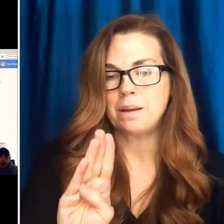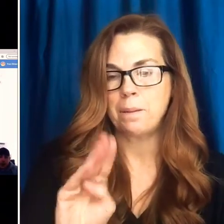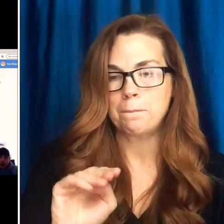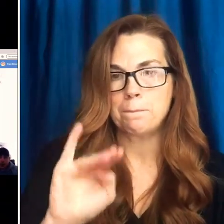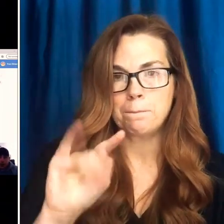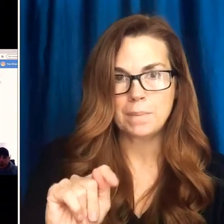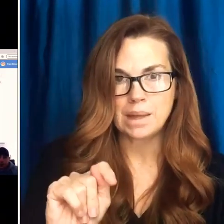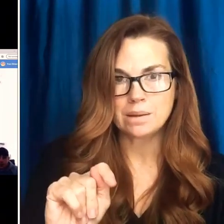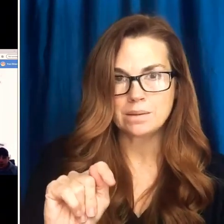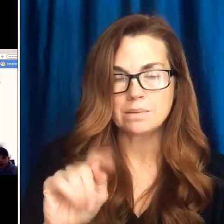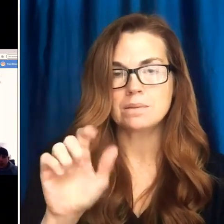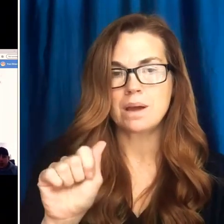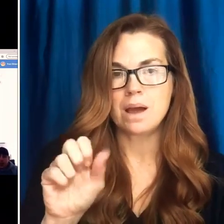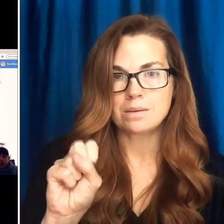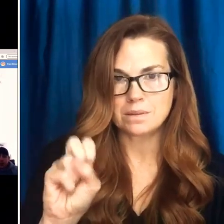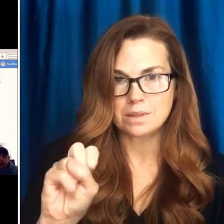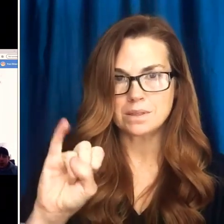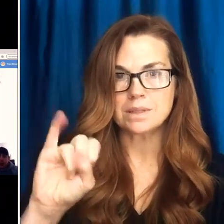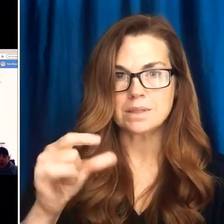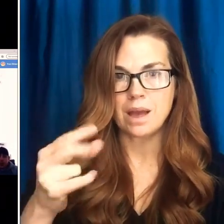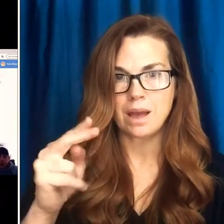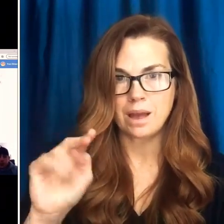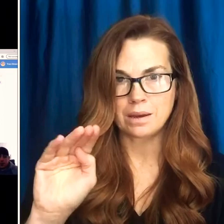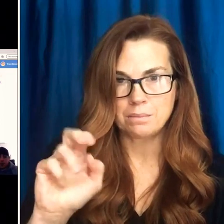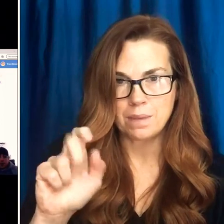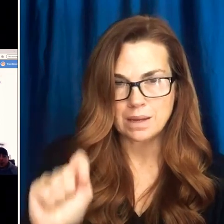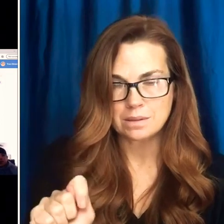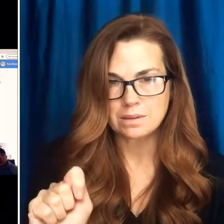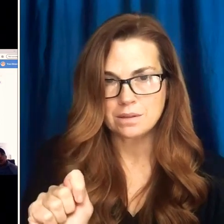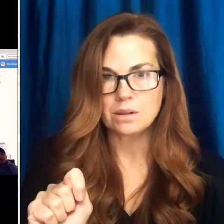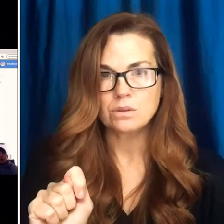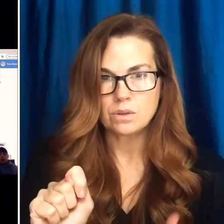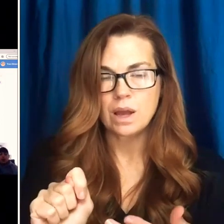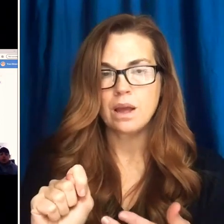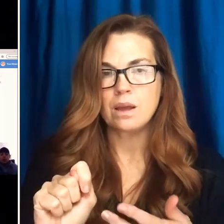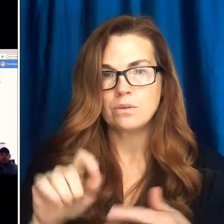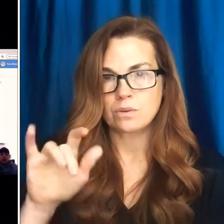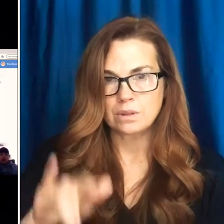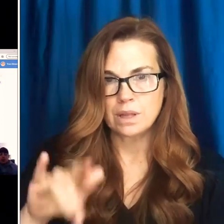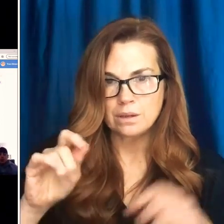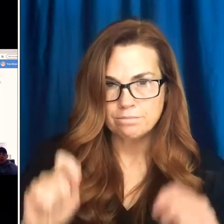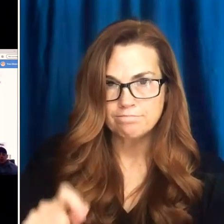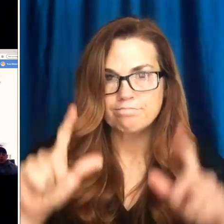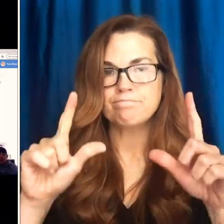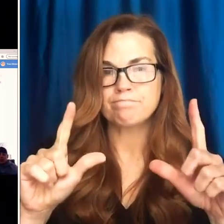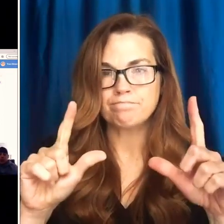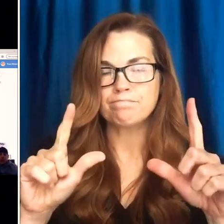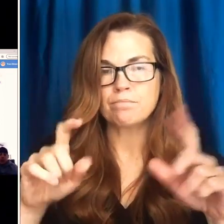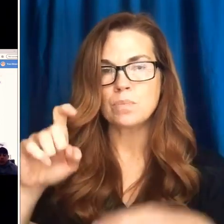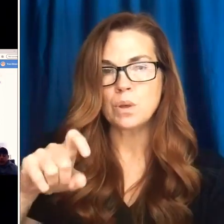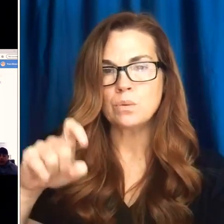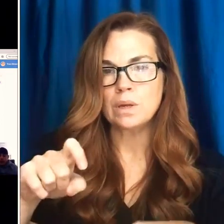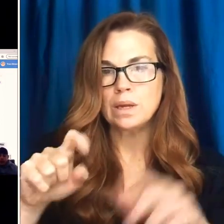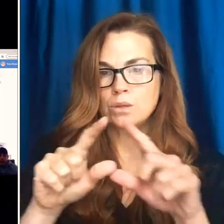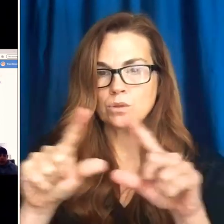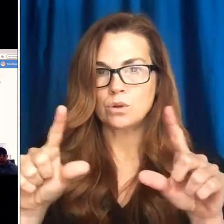this box will pop up. You need to click Create, and you will tell me that